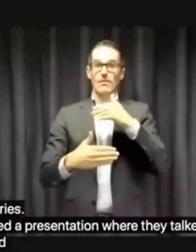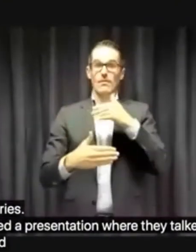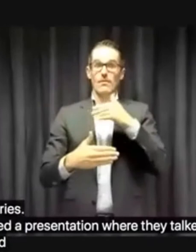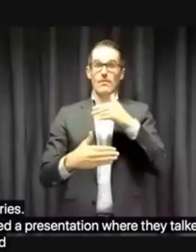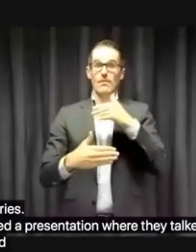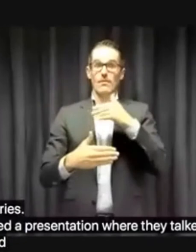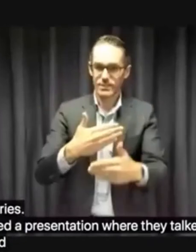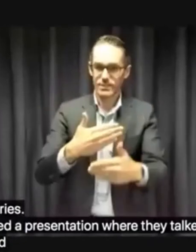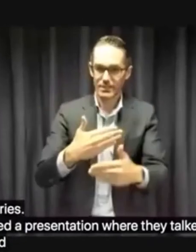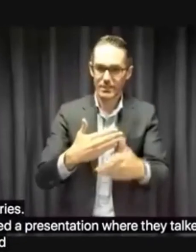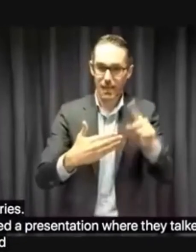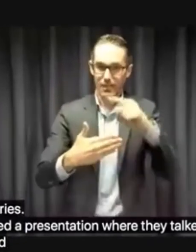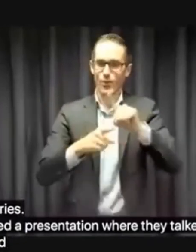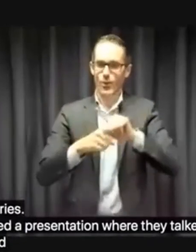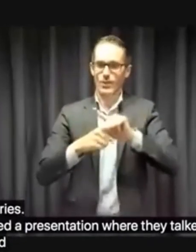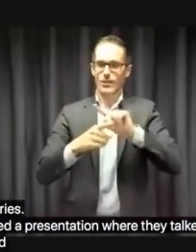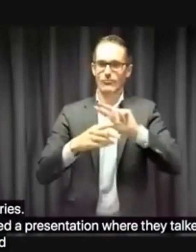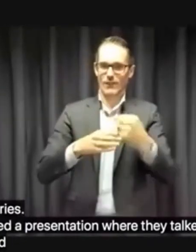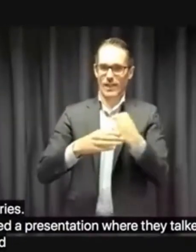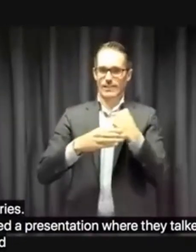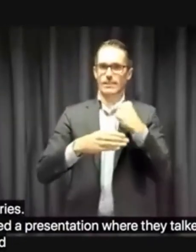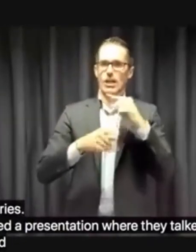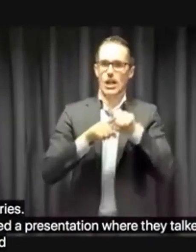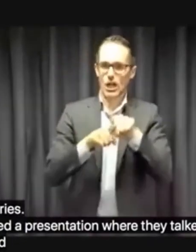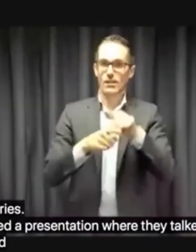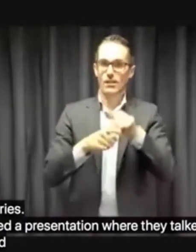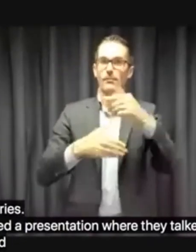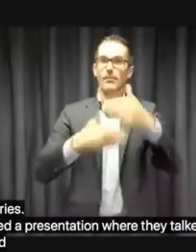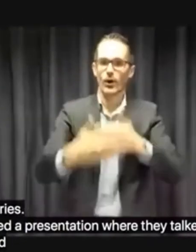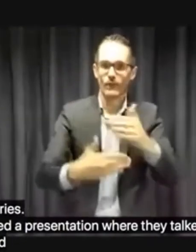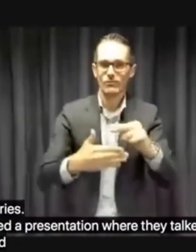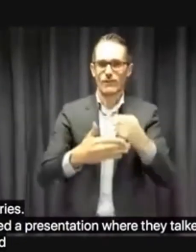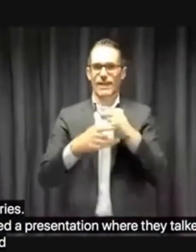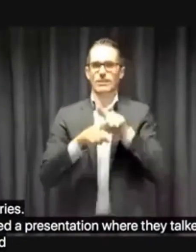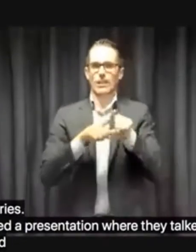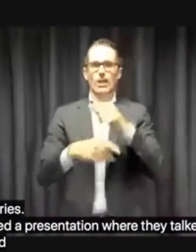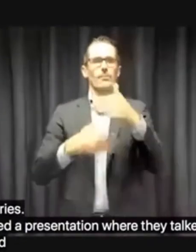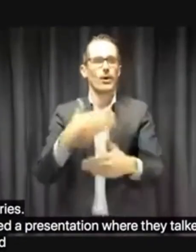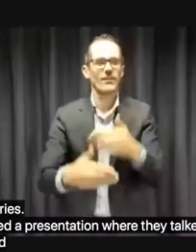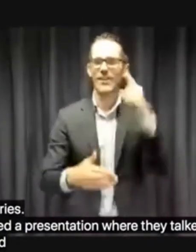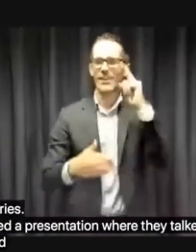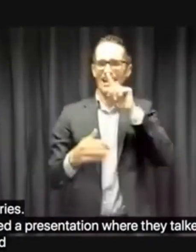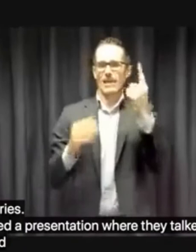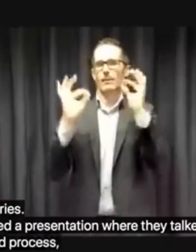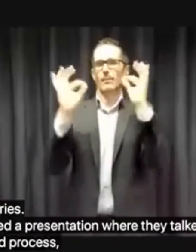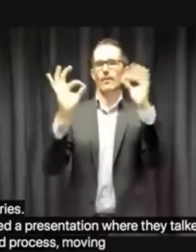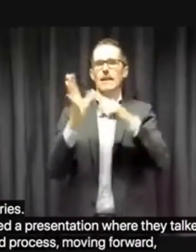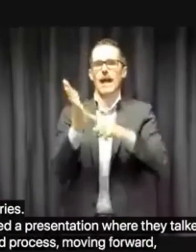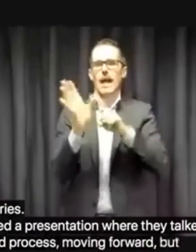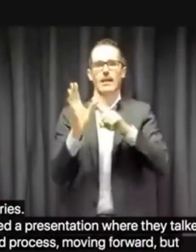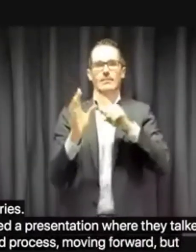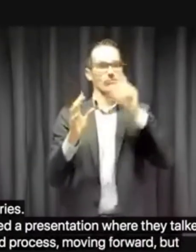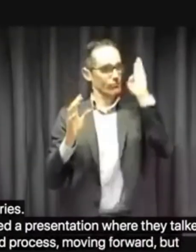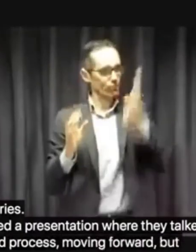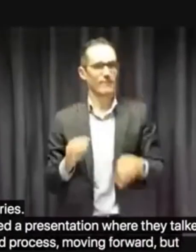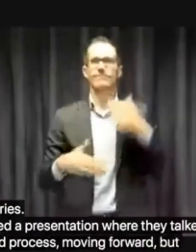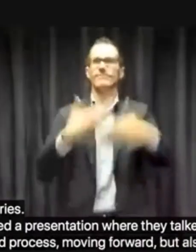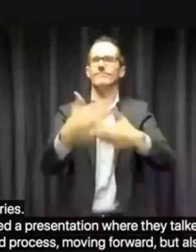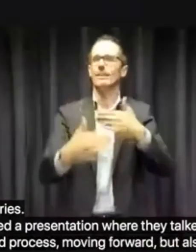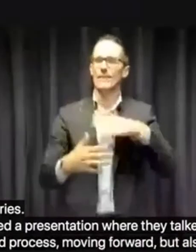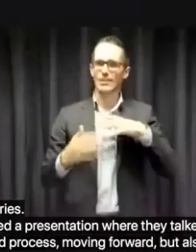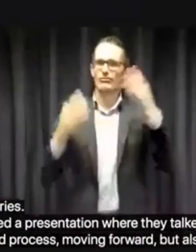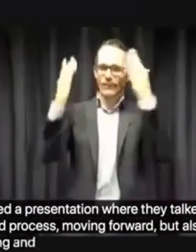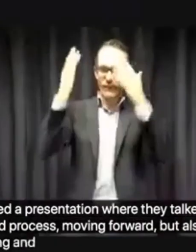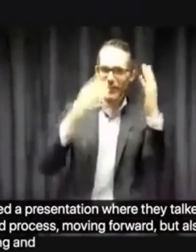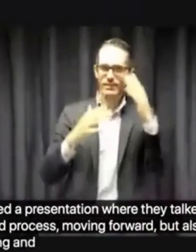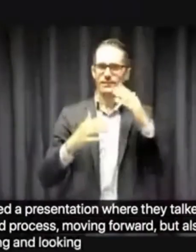perfect example of knowing yourself as well. You're moving forwards, but you're also reflecting and looking back and reflecting as you move forwards. You can't be a perfect